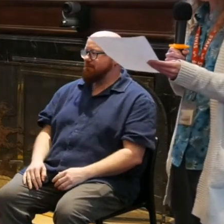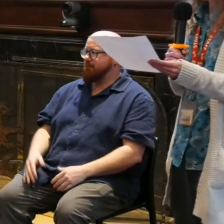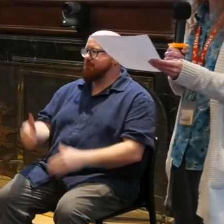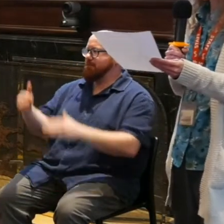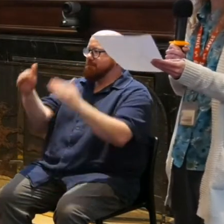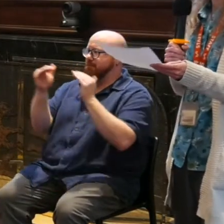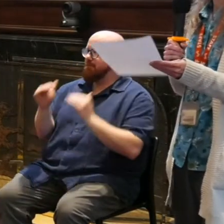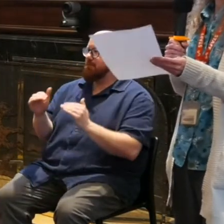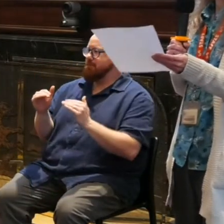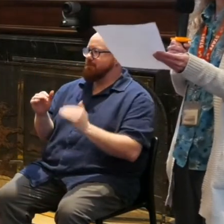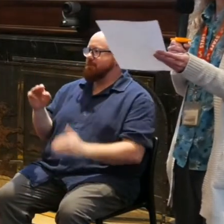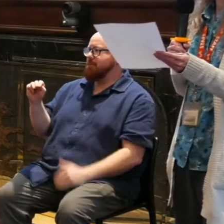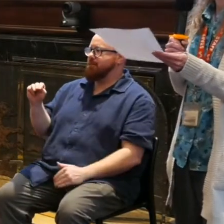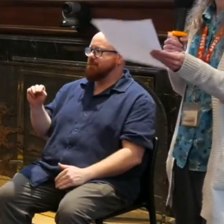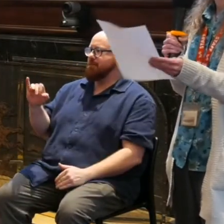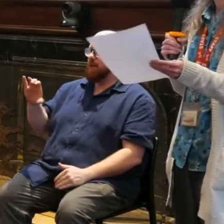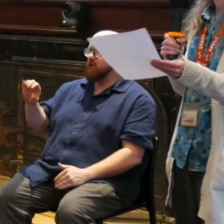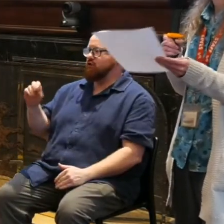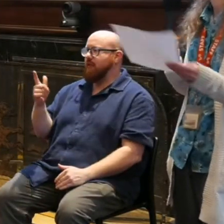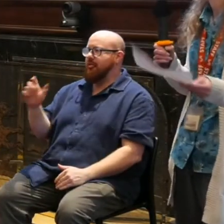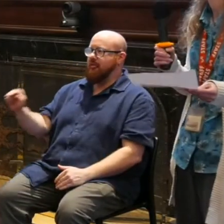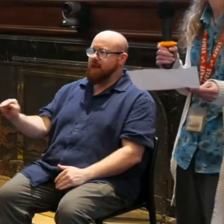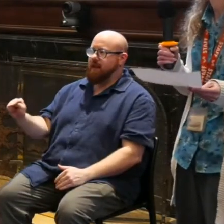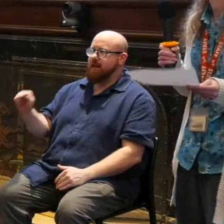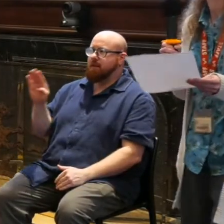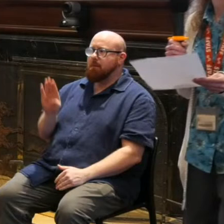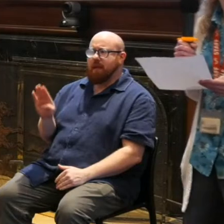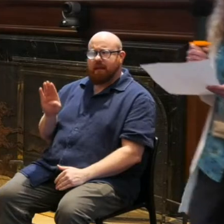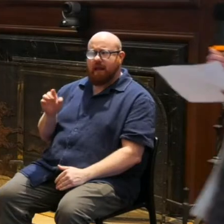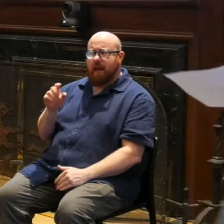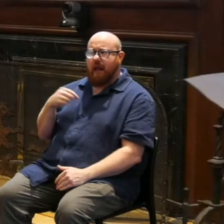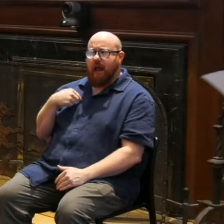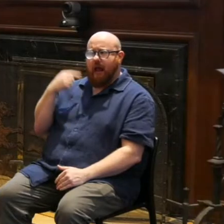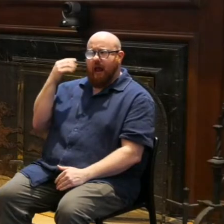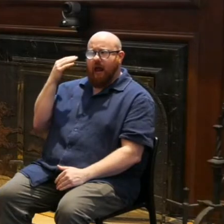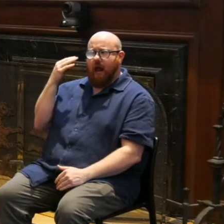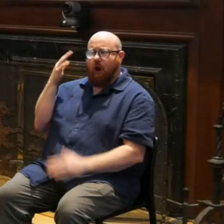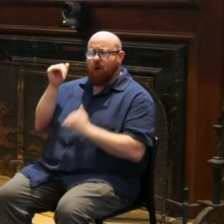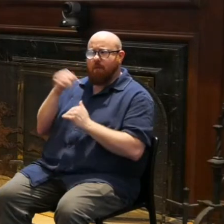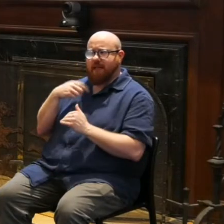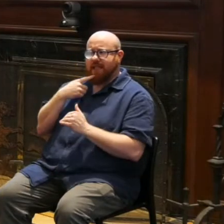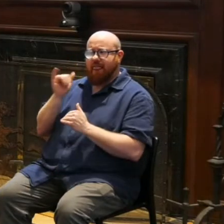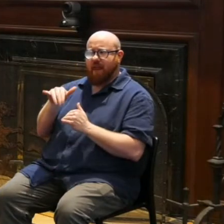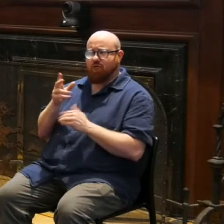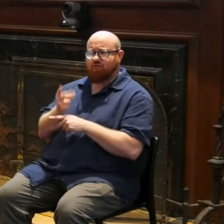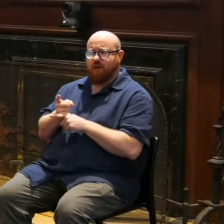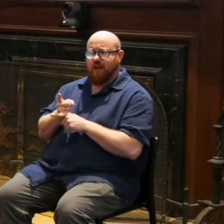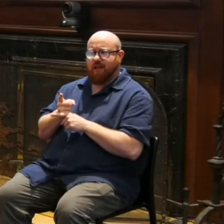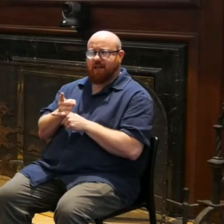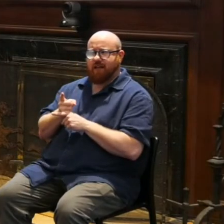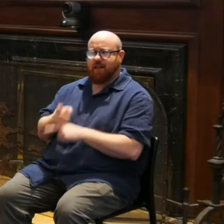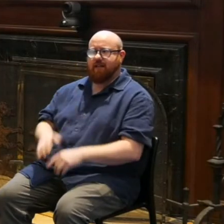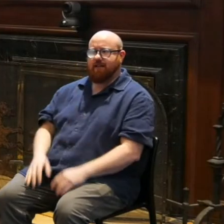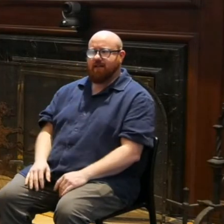Next up, Micheline B. I hope I said that right. Micheline B.